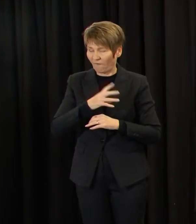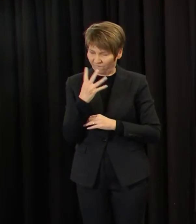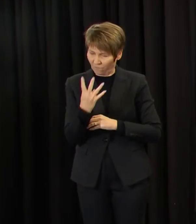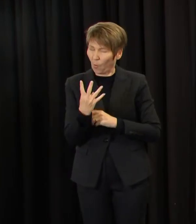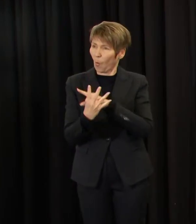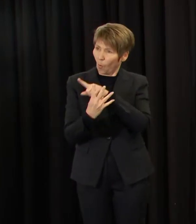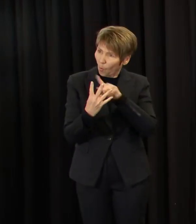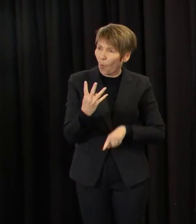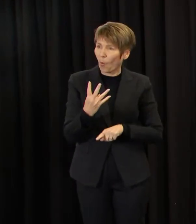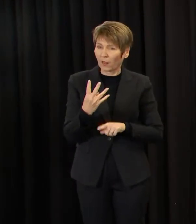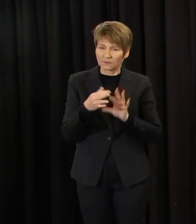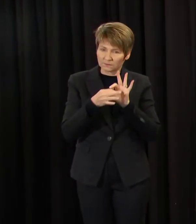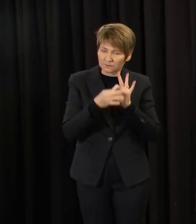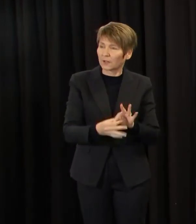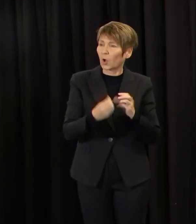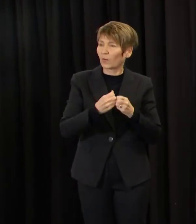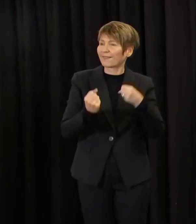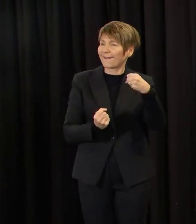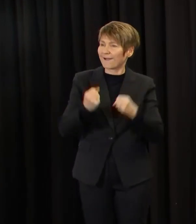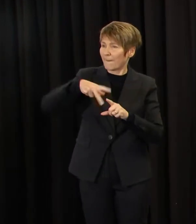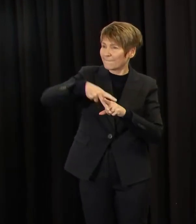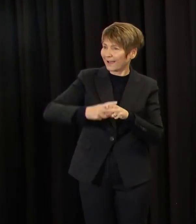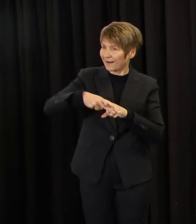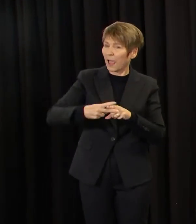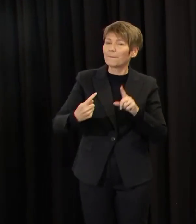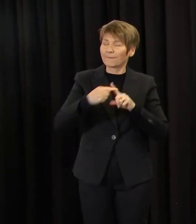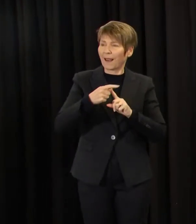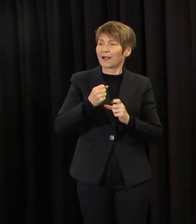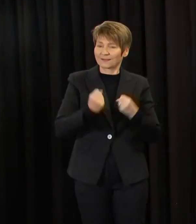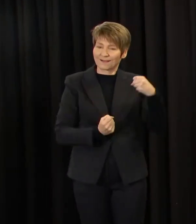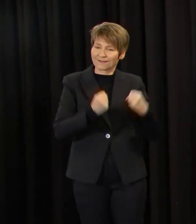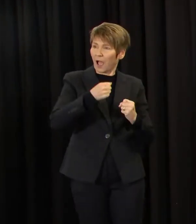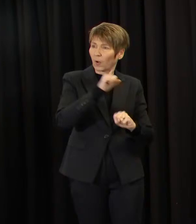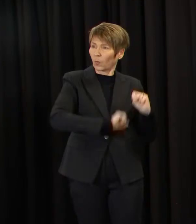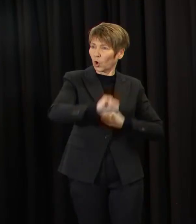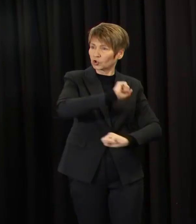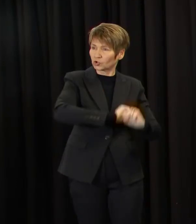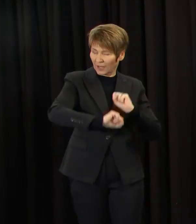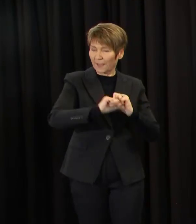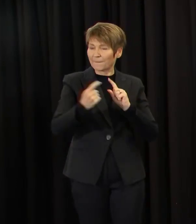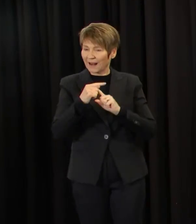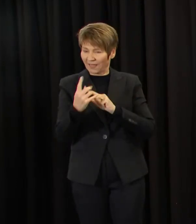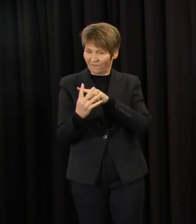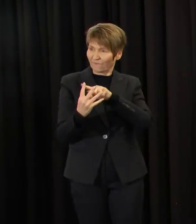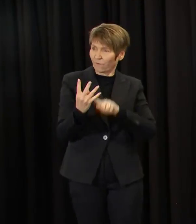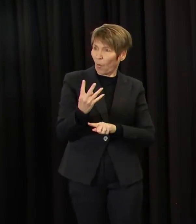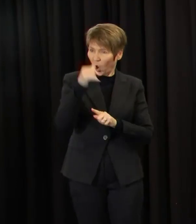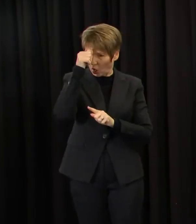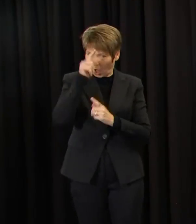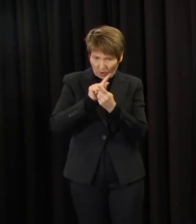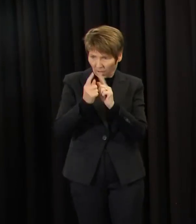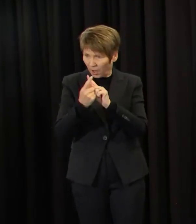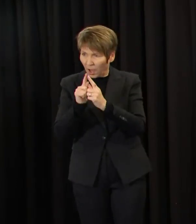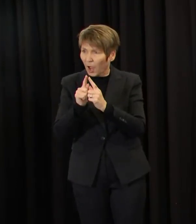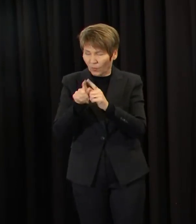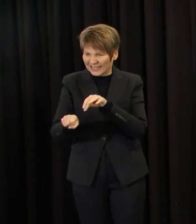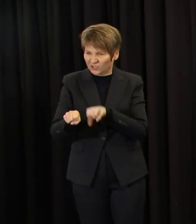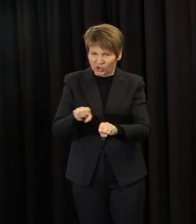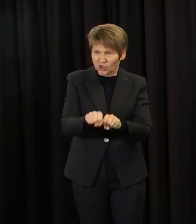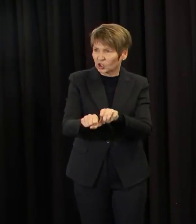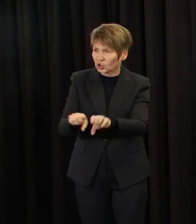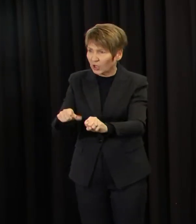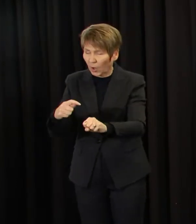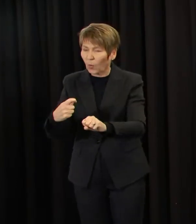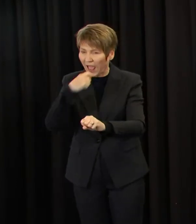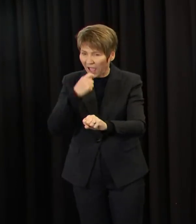car mechanics and the car wash. We have 30 primary close contacts. They've all been tested. We'll get results for them during the course of today. We'll continue to,